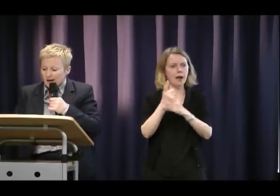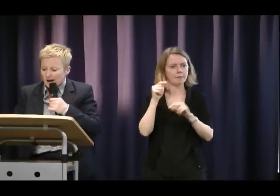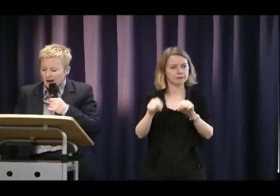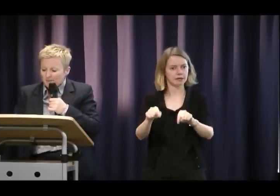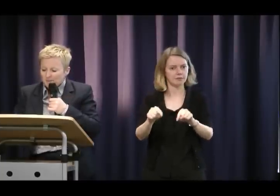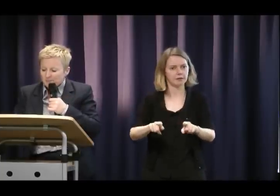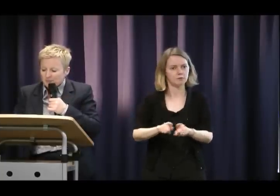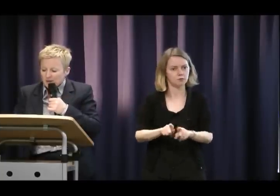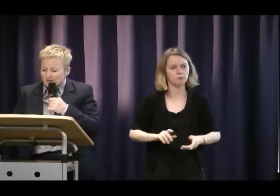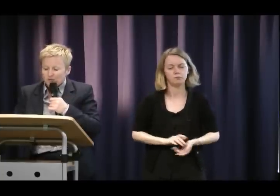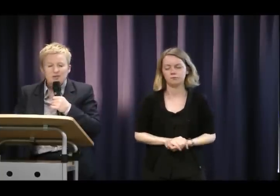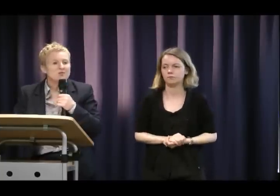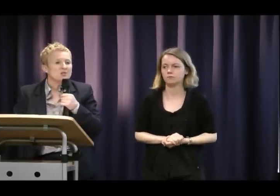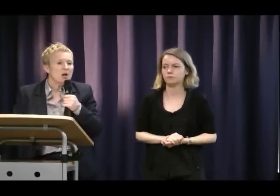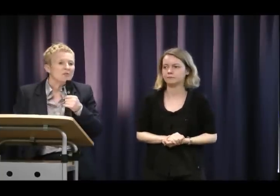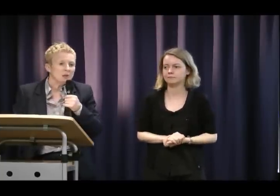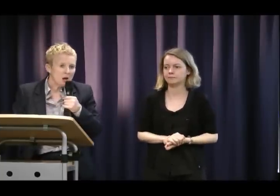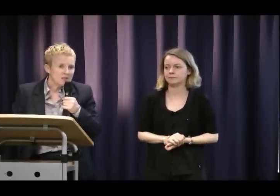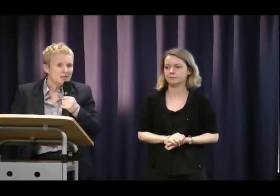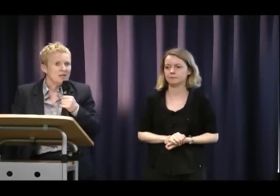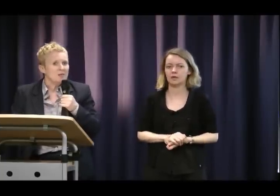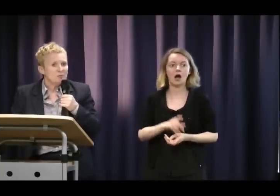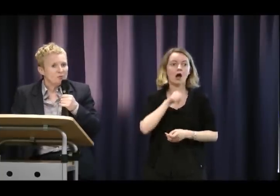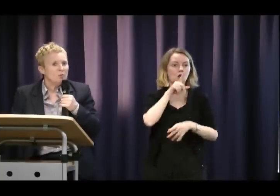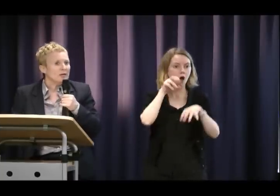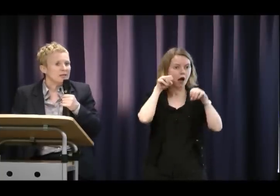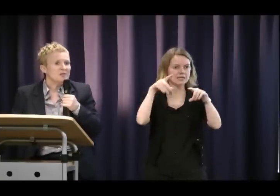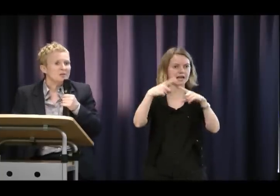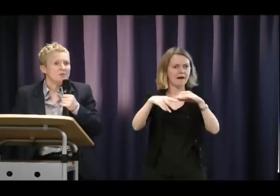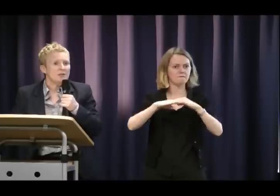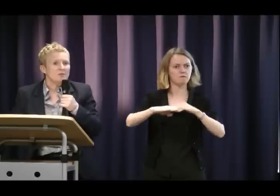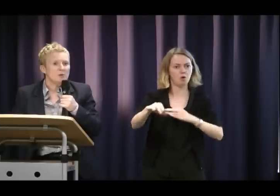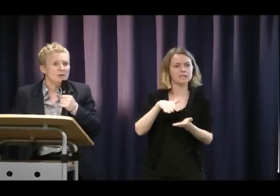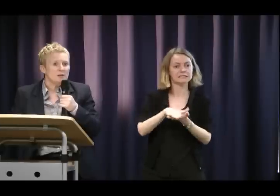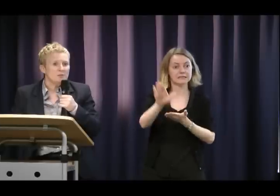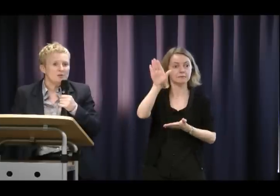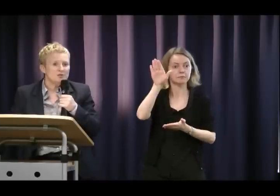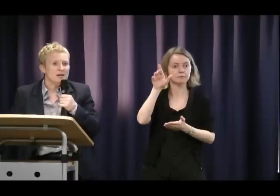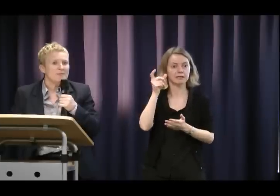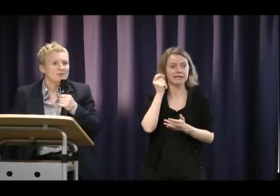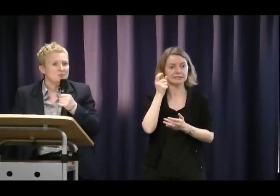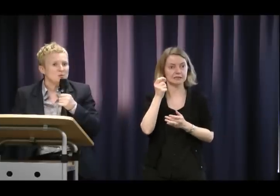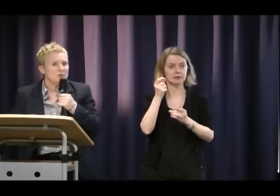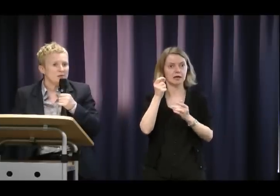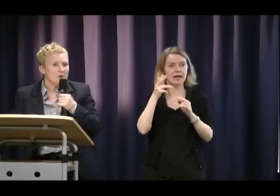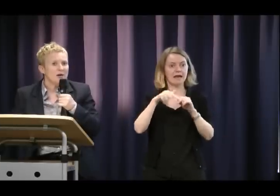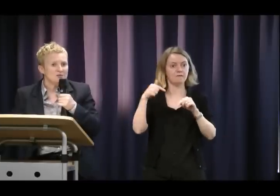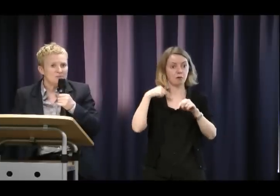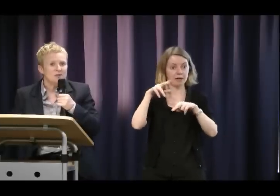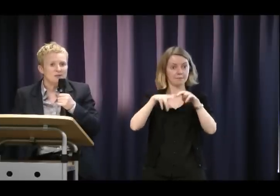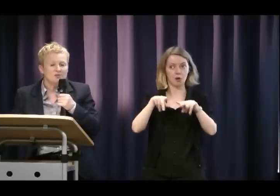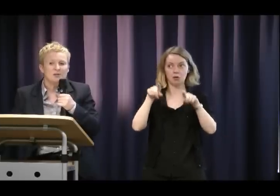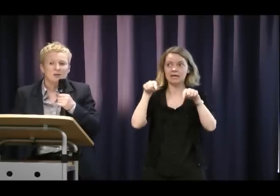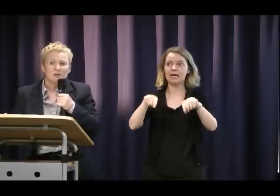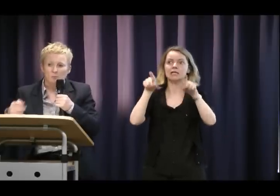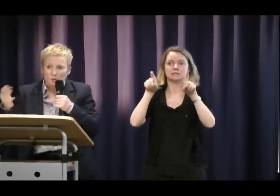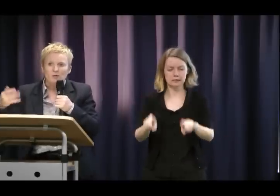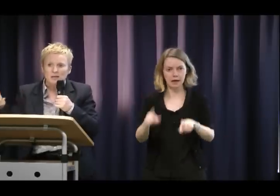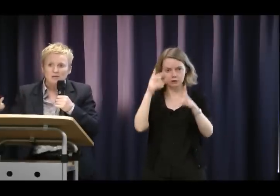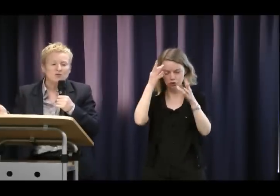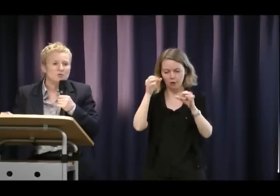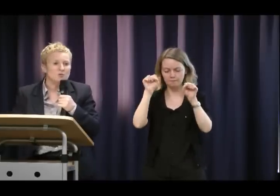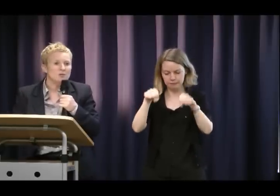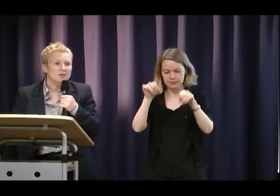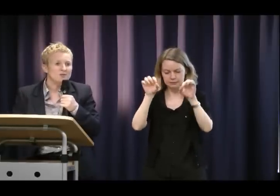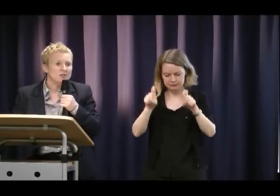consider. Things like the lighting and the flooring, yes, I think if we stay in this building, there are some things that we